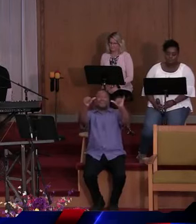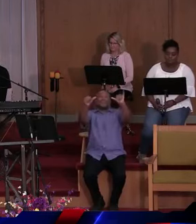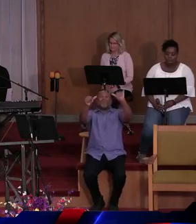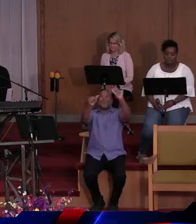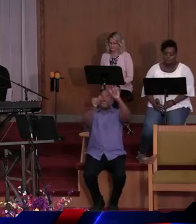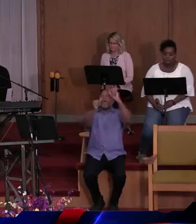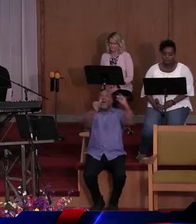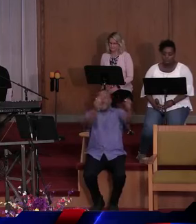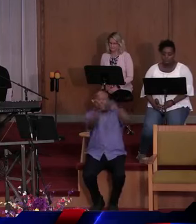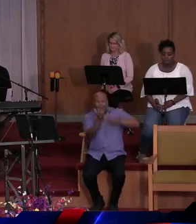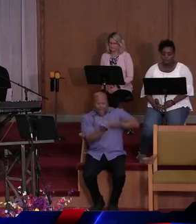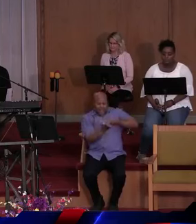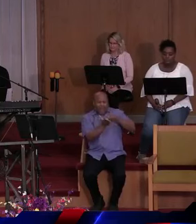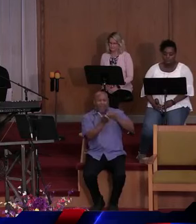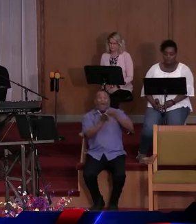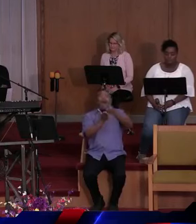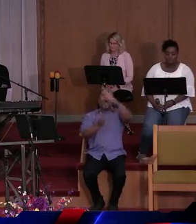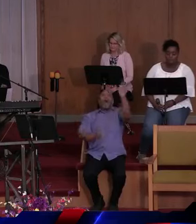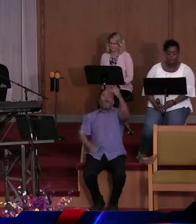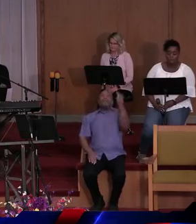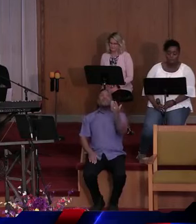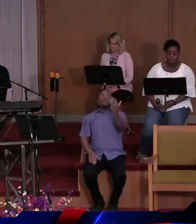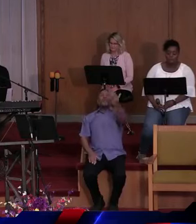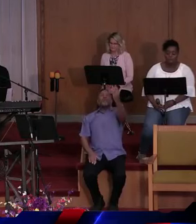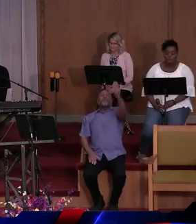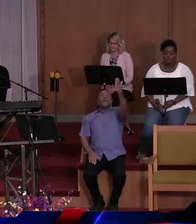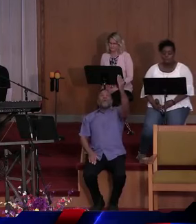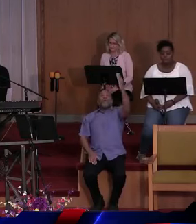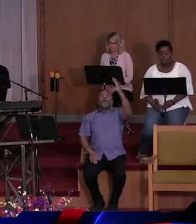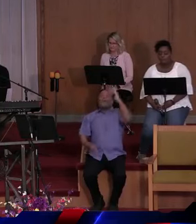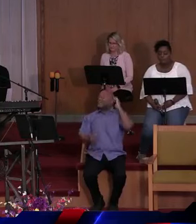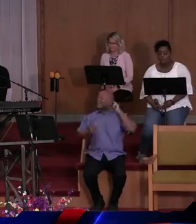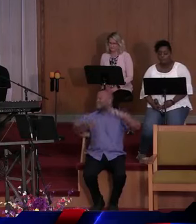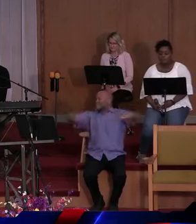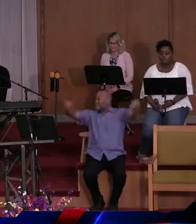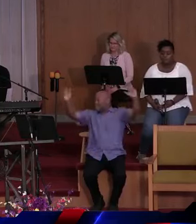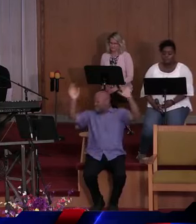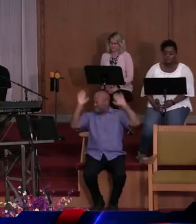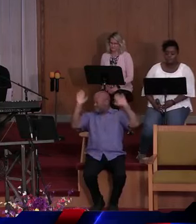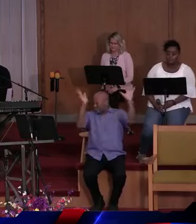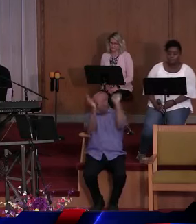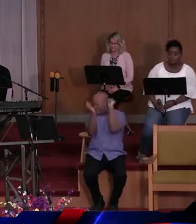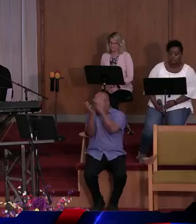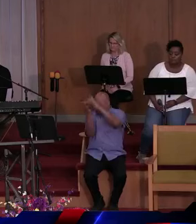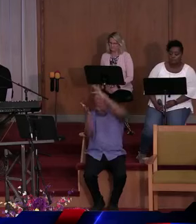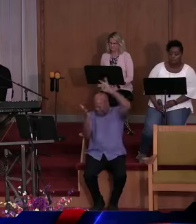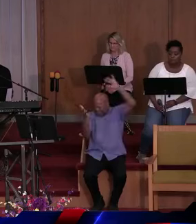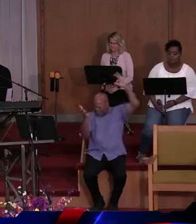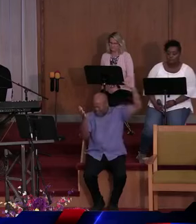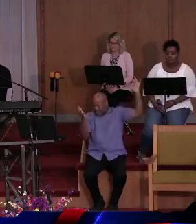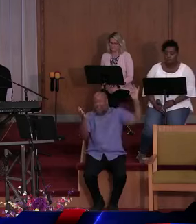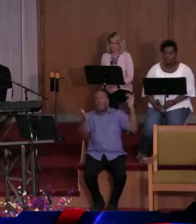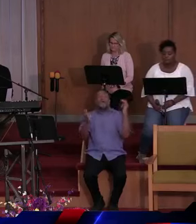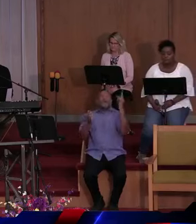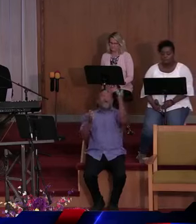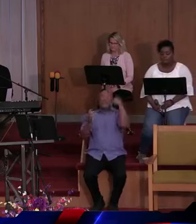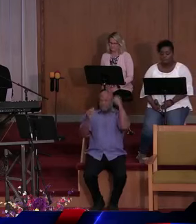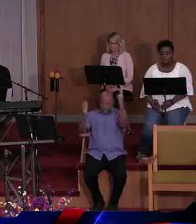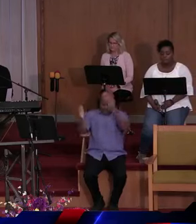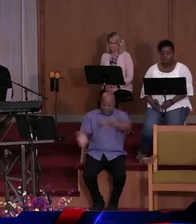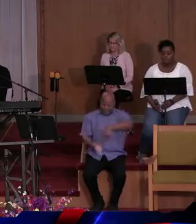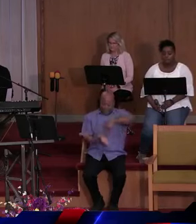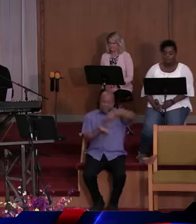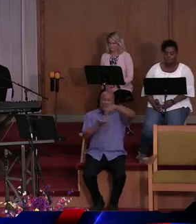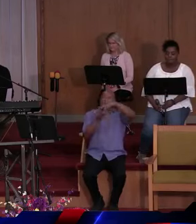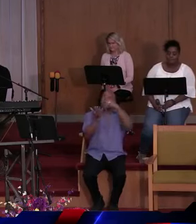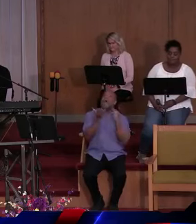Righteous you are, great you are, I will exalt you, O Lord,